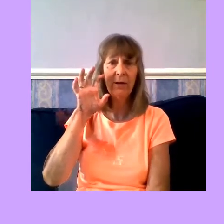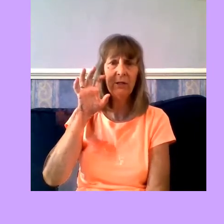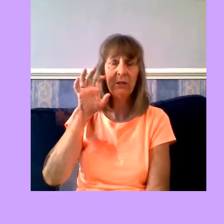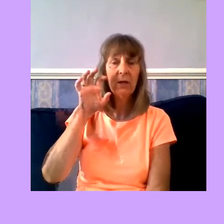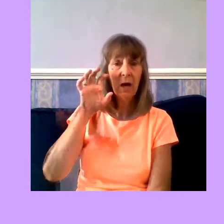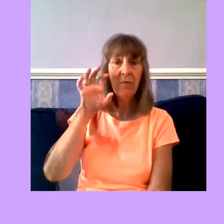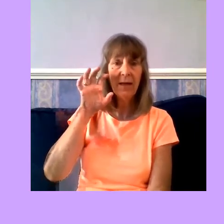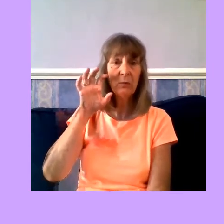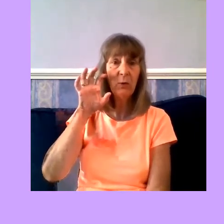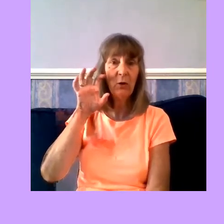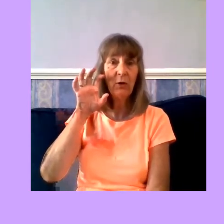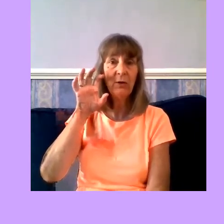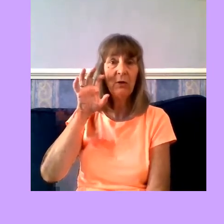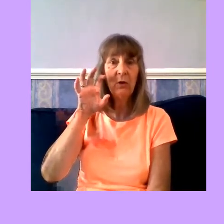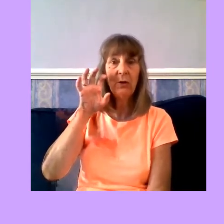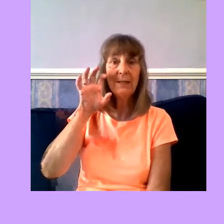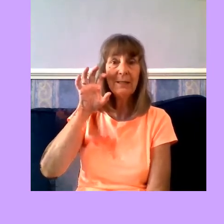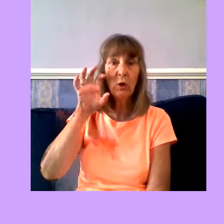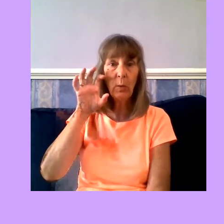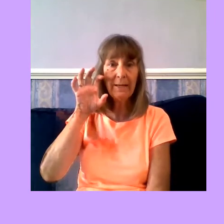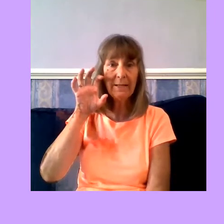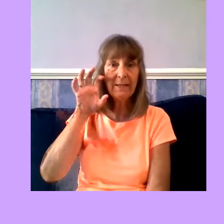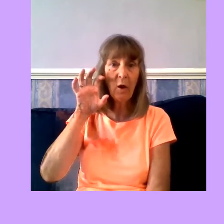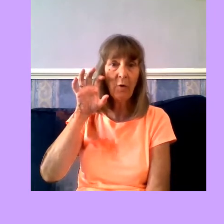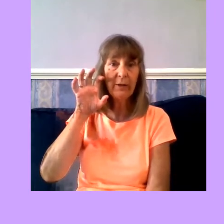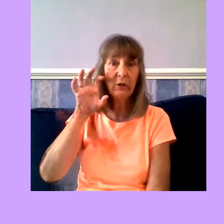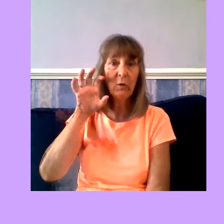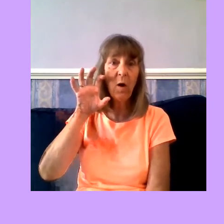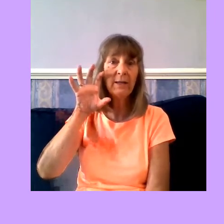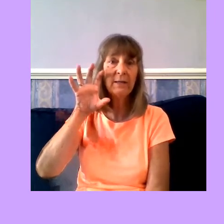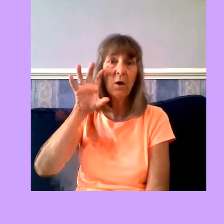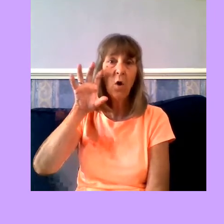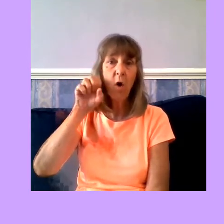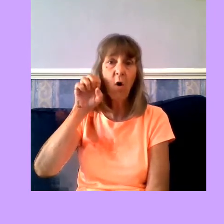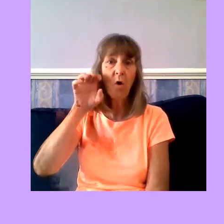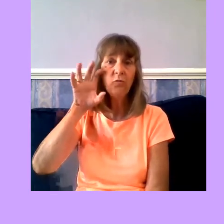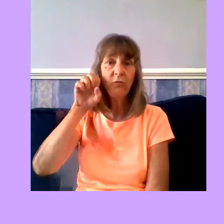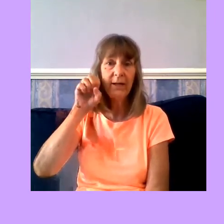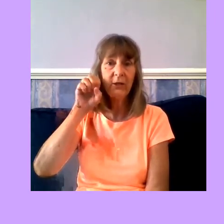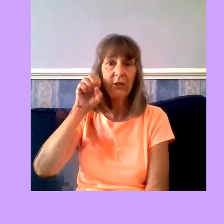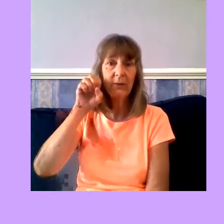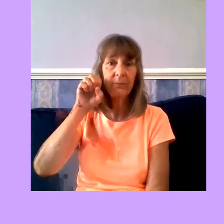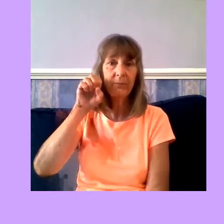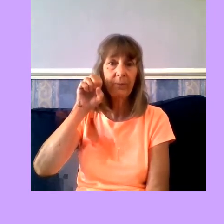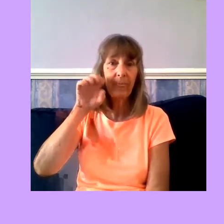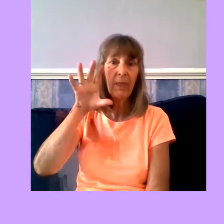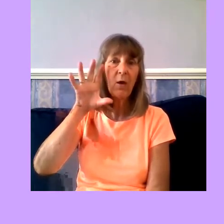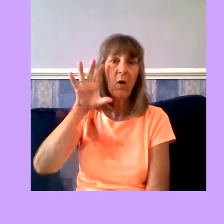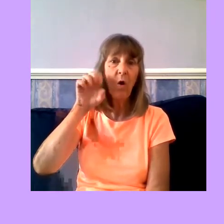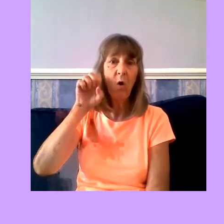squeezy orange. And that's what you're going to do. You're going to squeeze the orange twice. Orange.